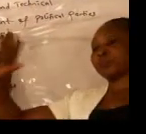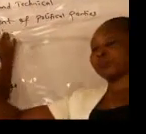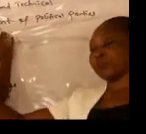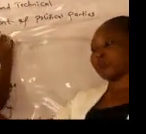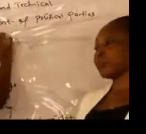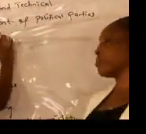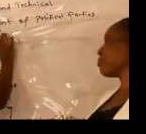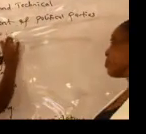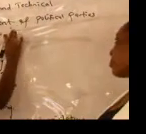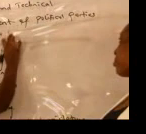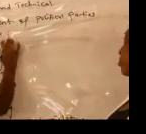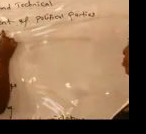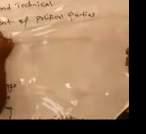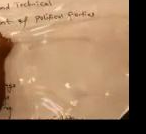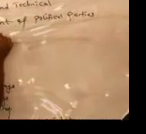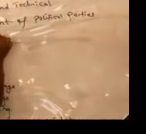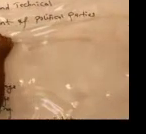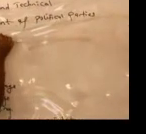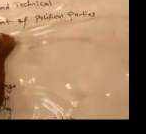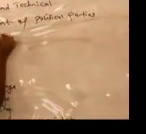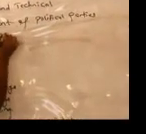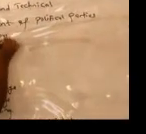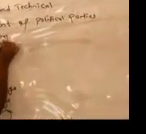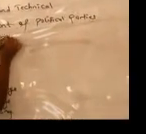Common language.